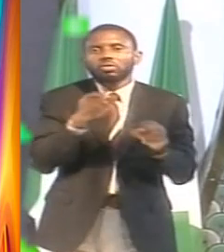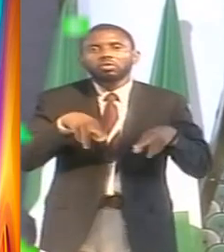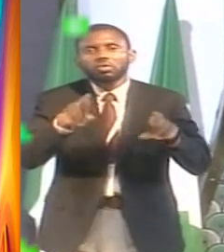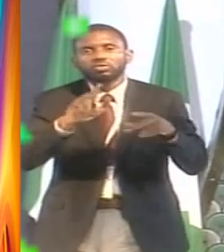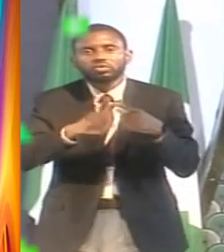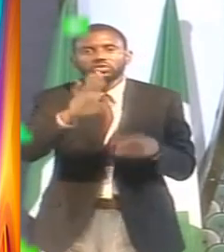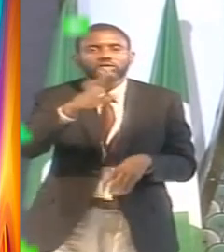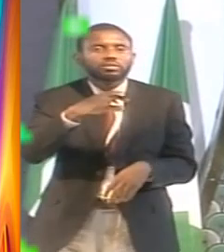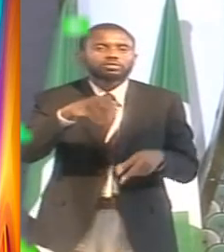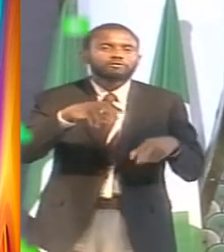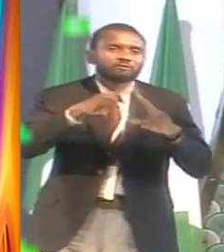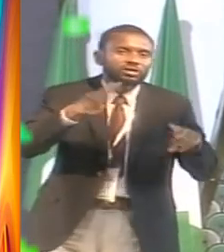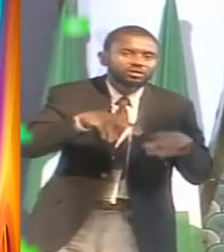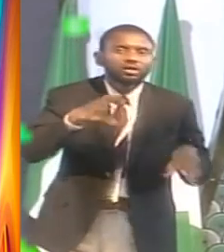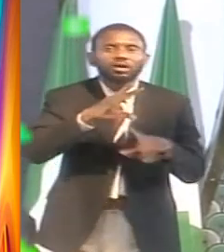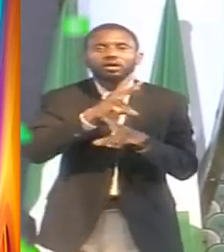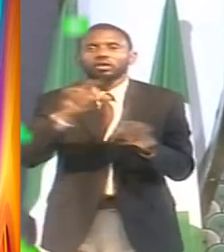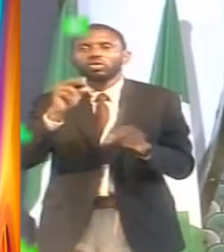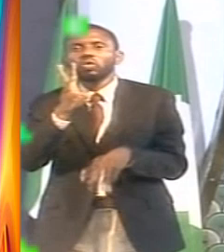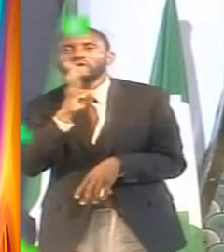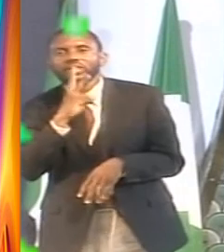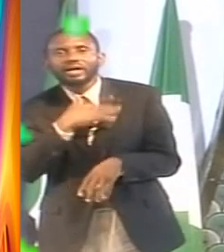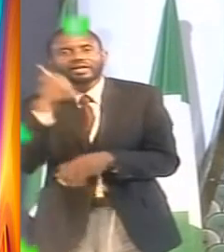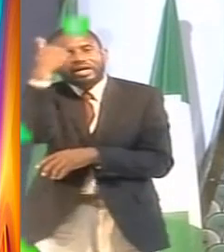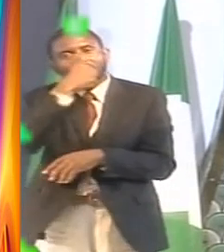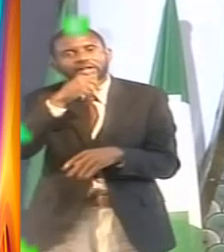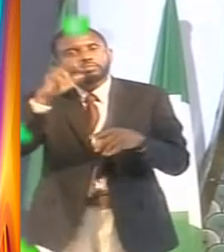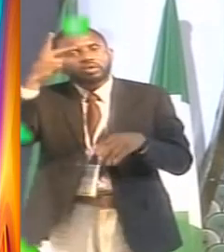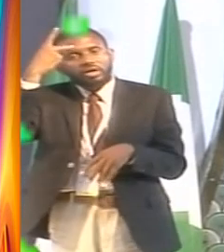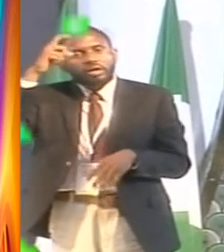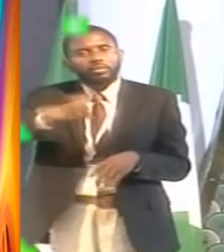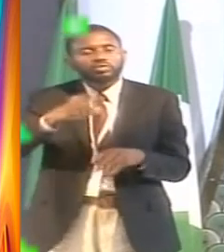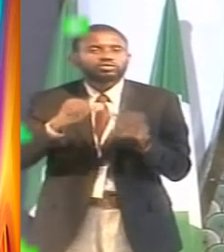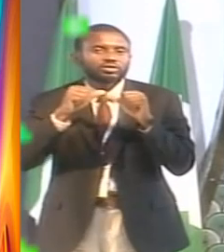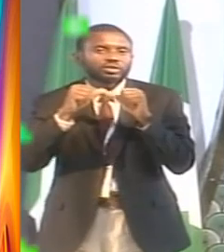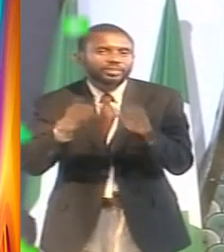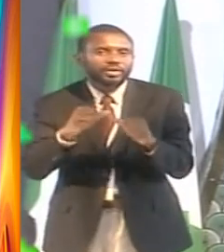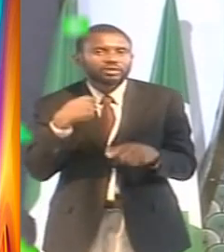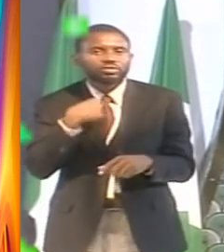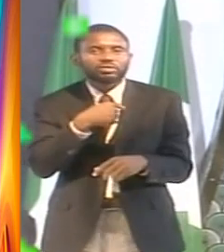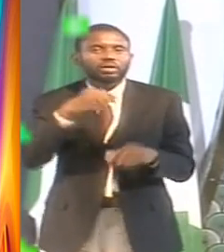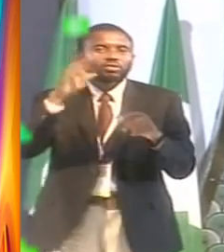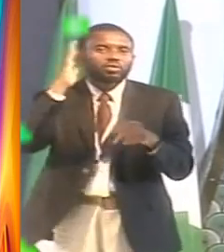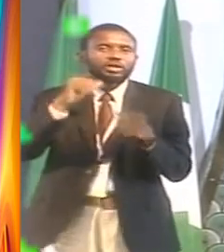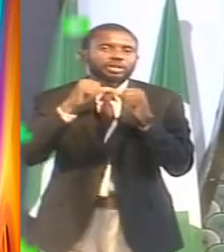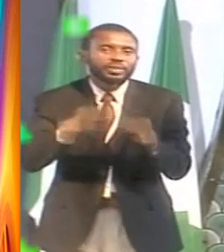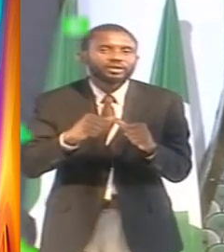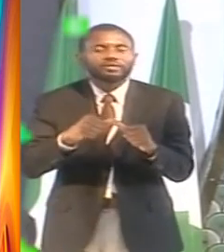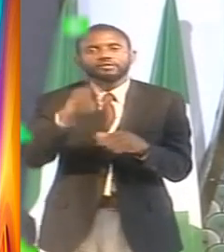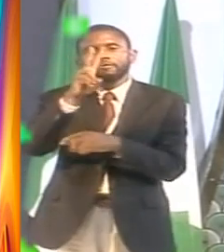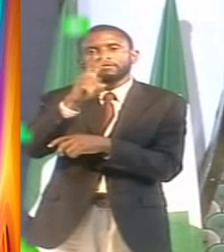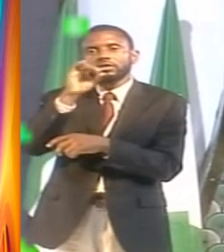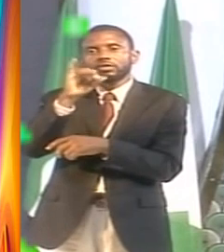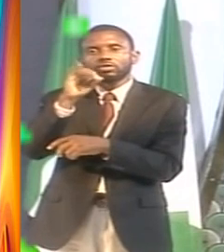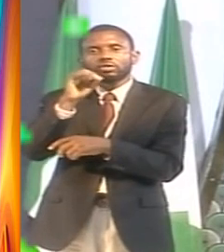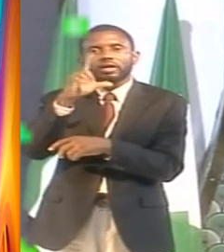that there will be no water, and African politics must remain and will remain violent unless and until we